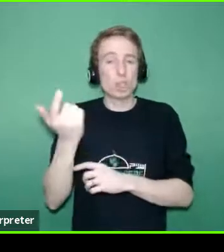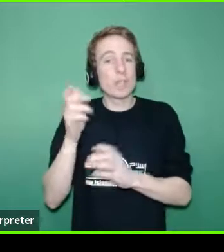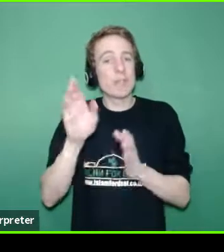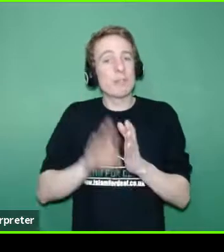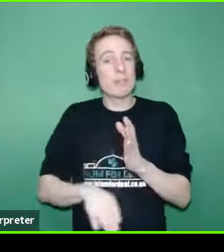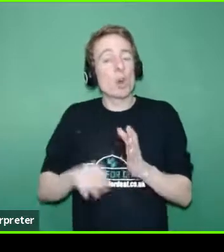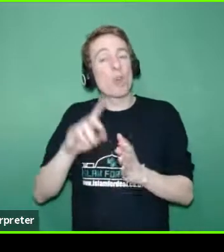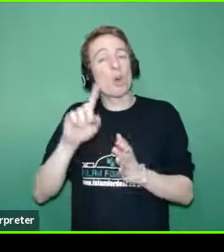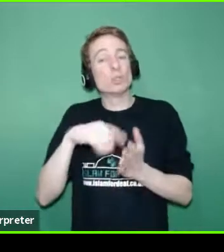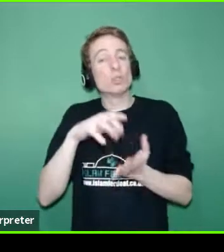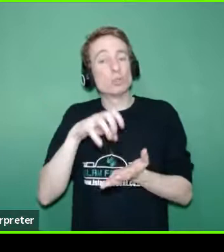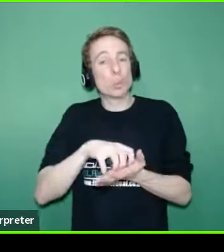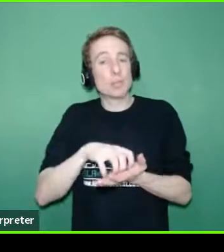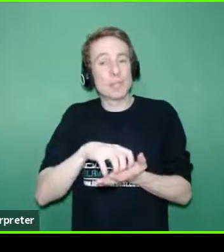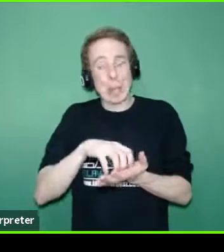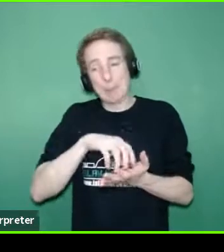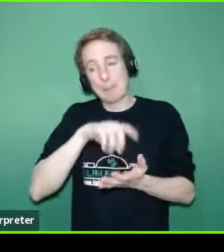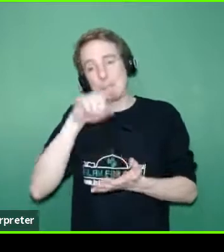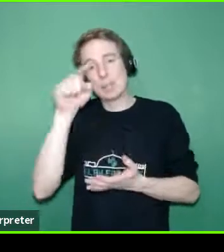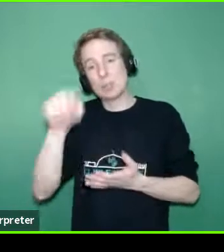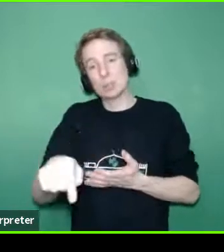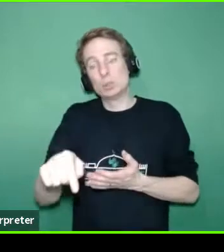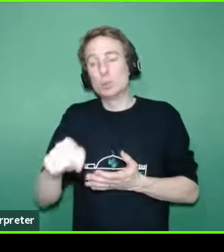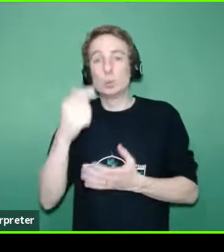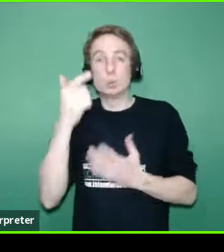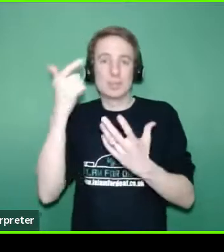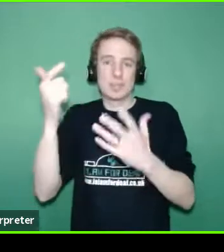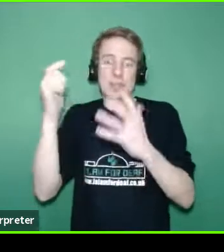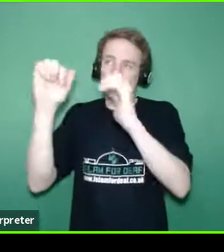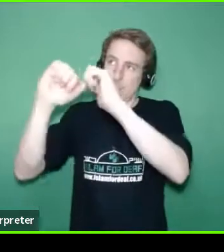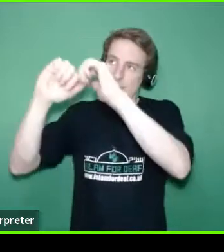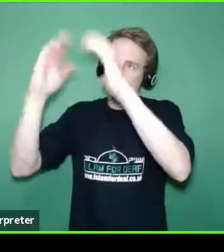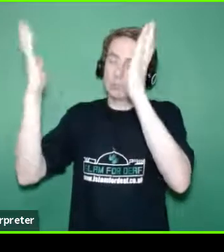Jerusalem to the seven heavens.